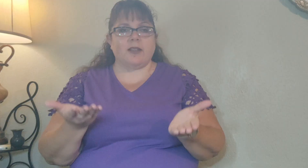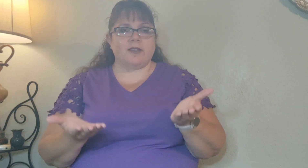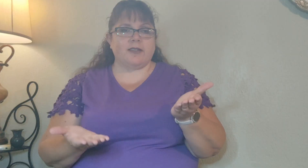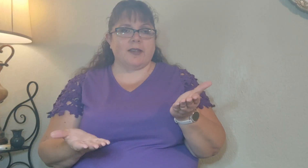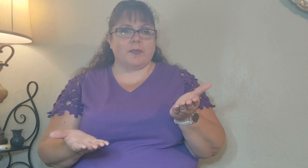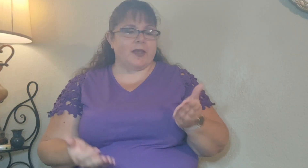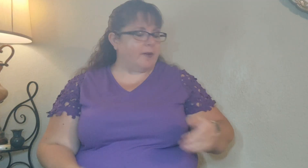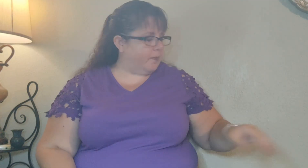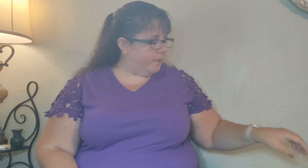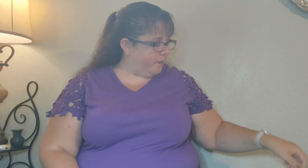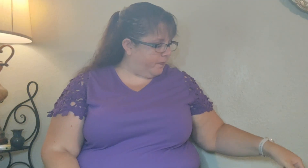balance something.